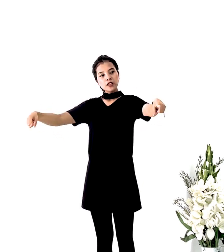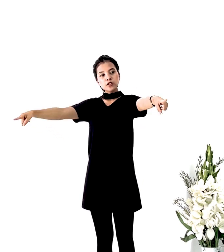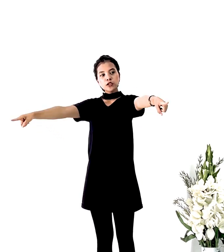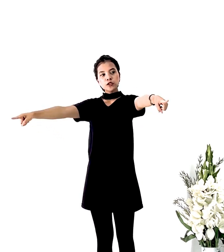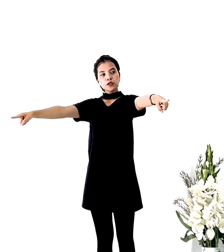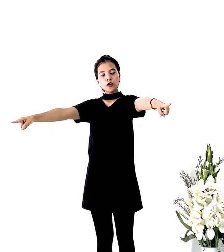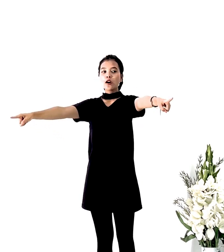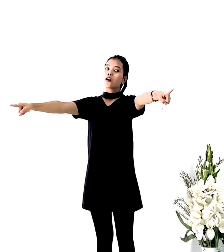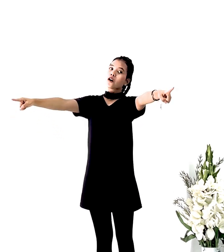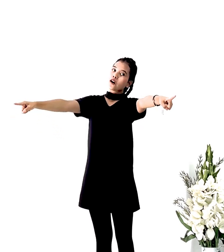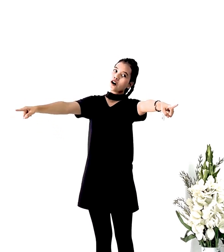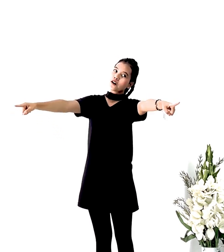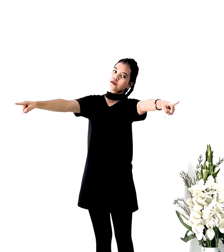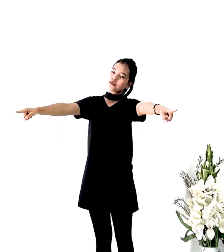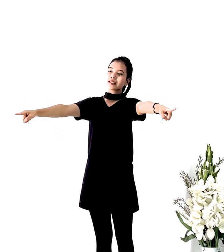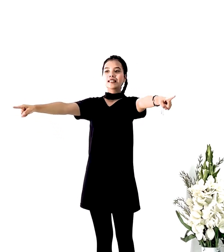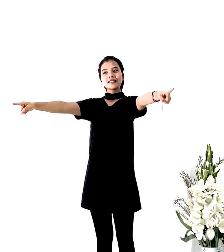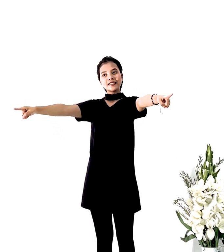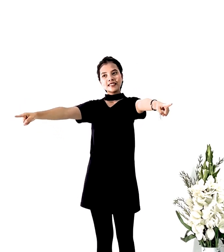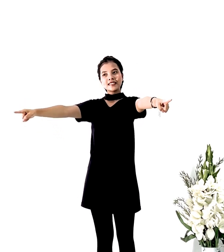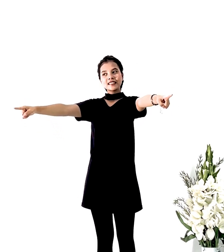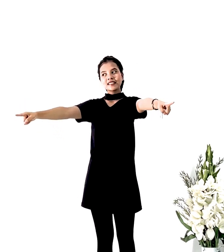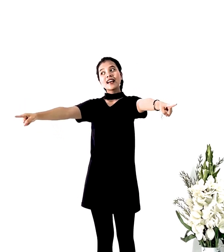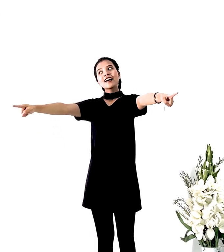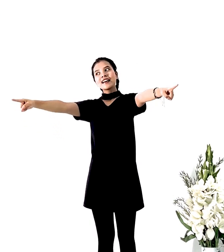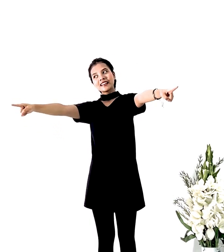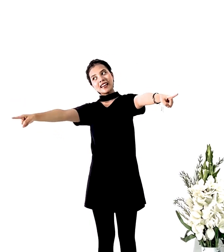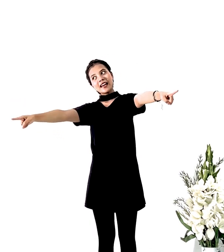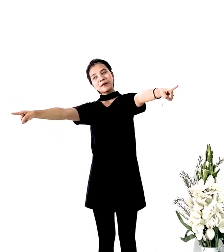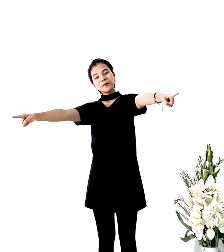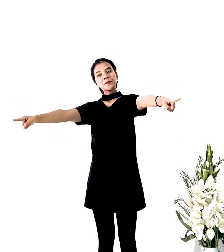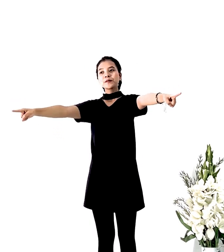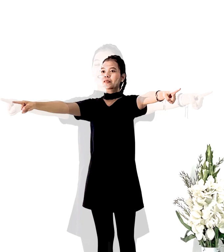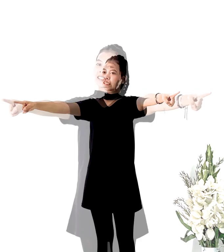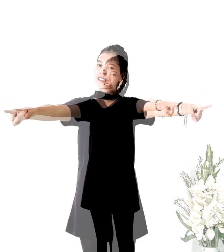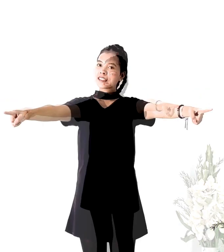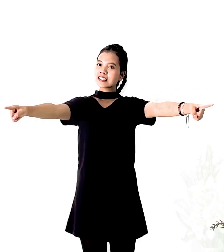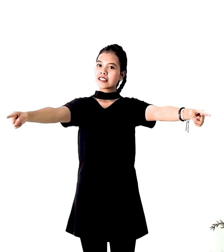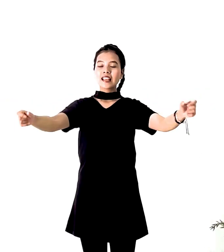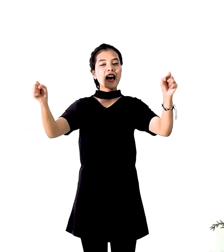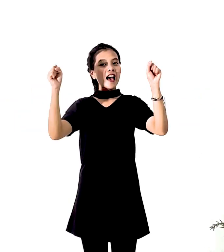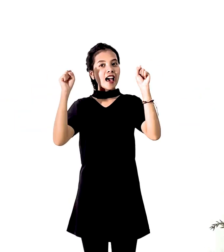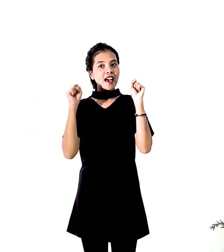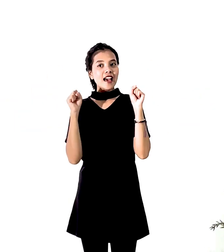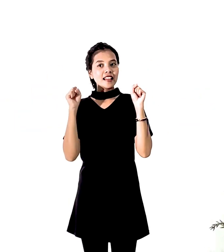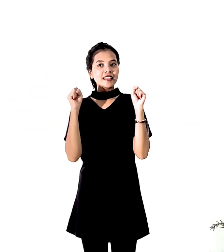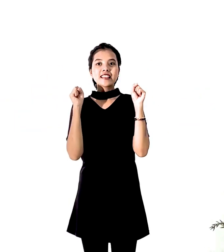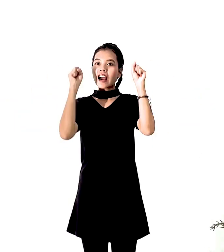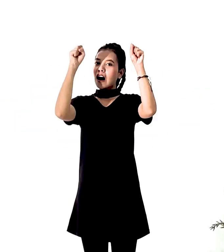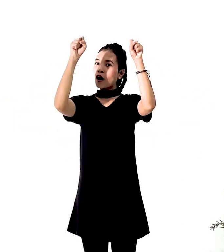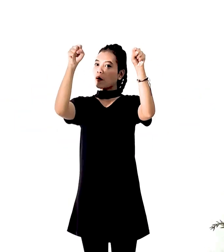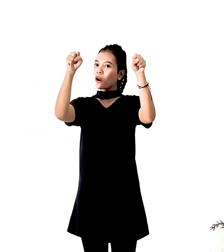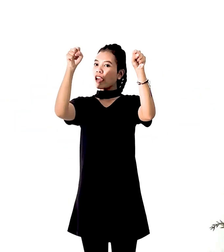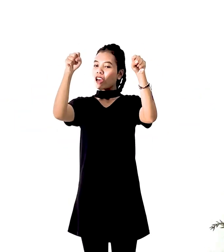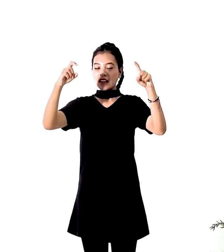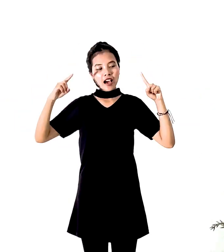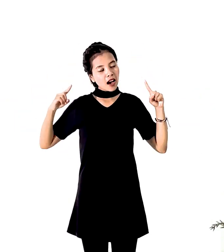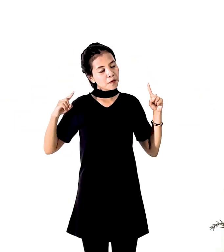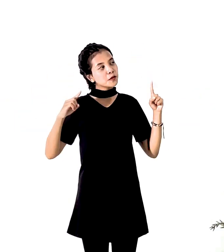two of them. And Leah went up